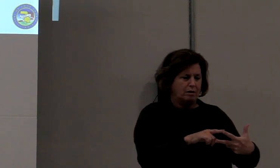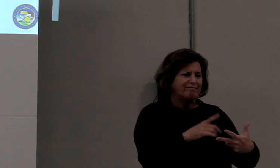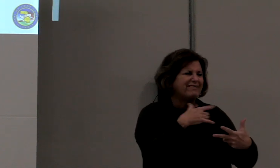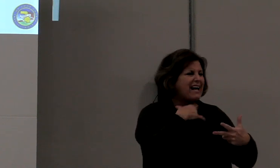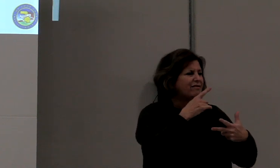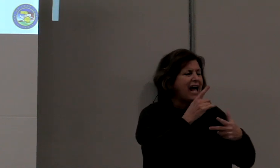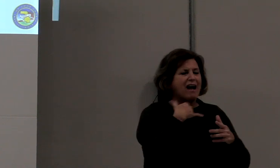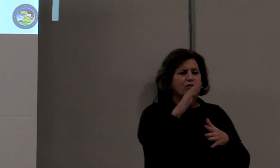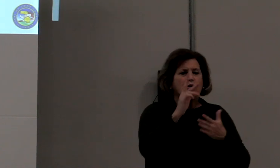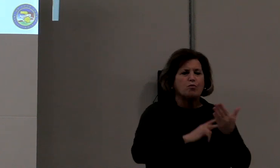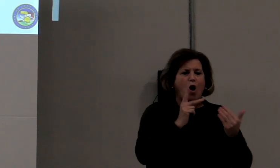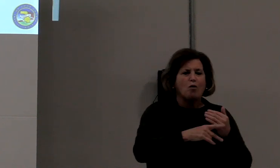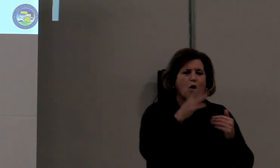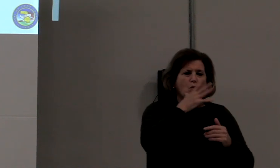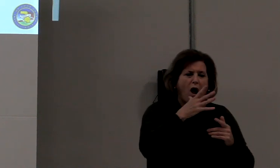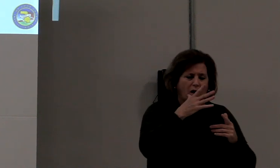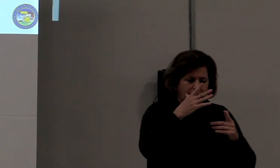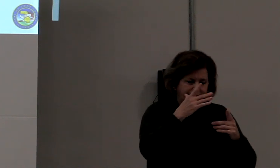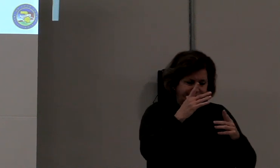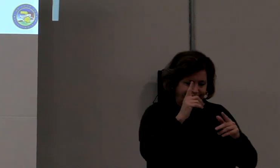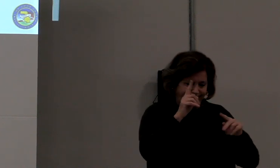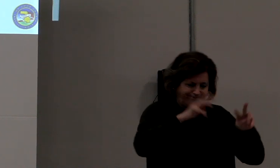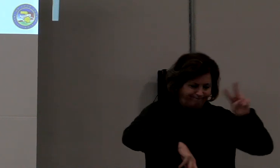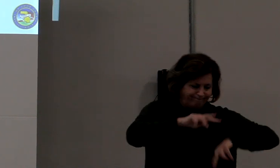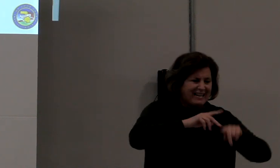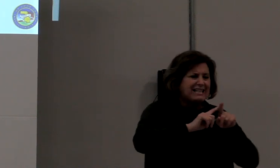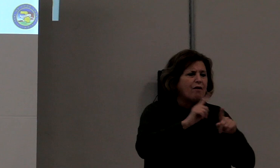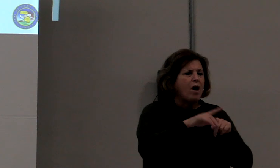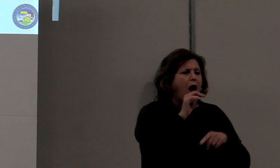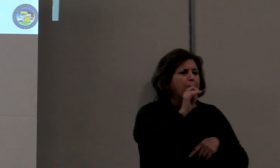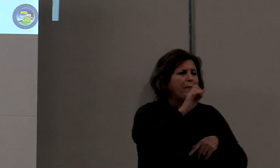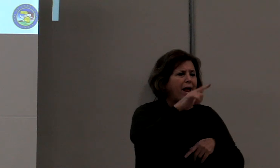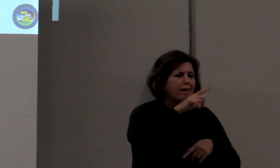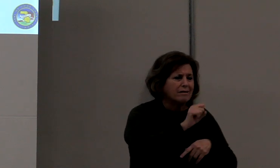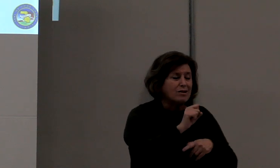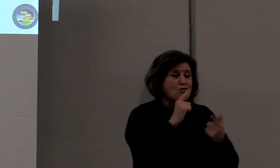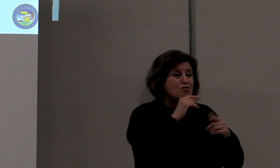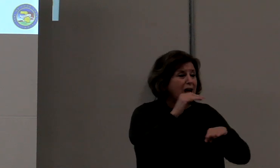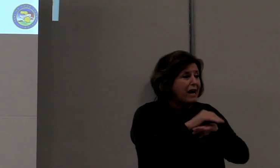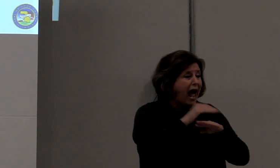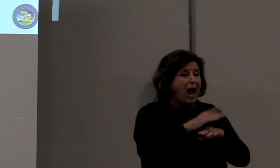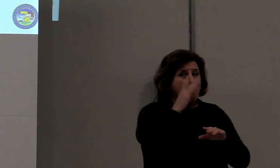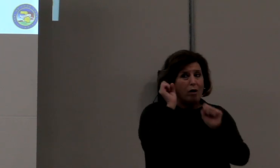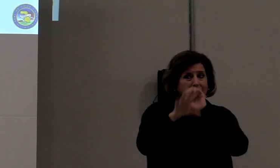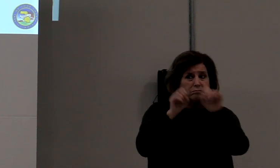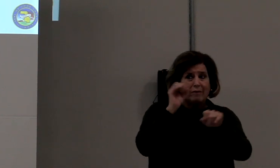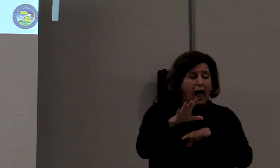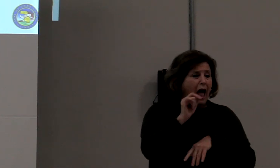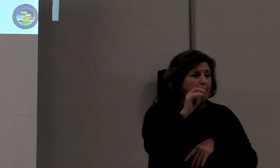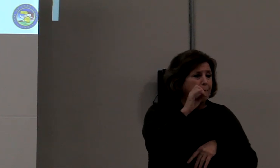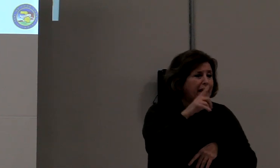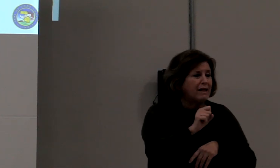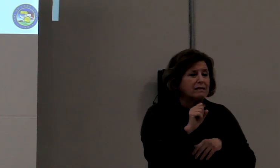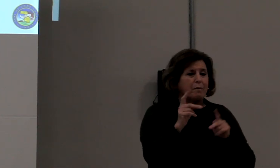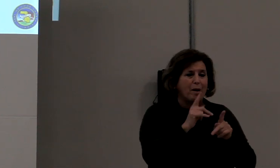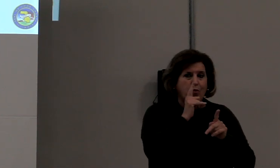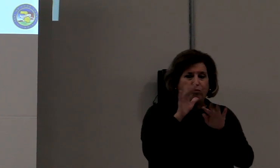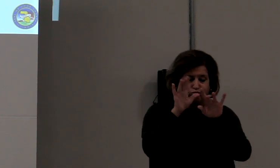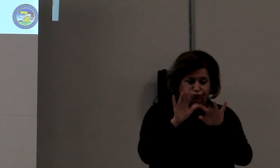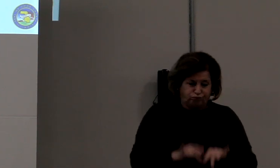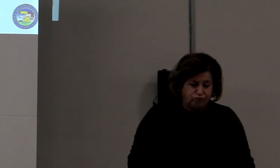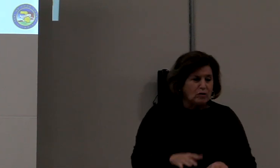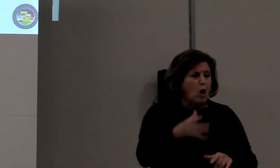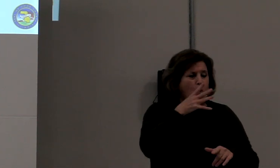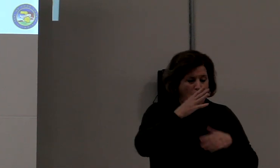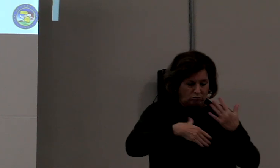So we have a program that will randomize all these appeals that come in. So all the appeals that we get tonight, we'll feed them into the system, we'll let people input them, and they're going